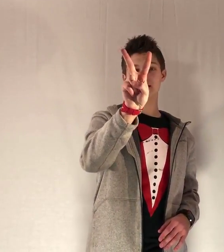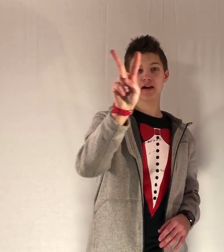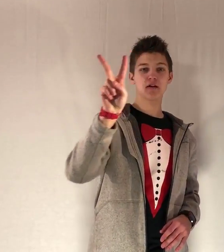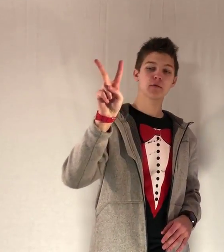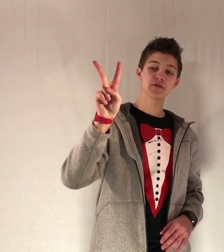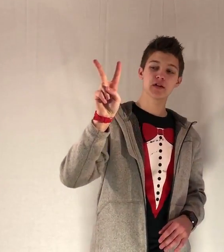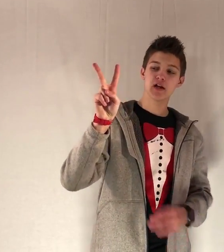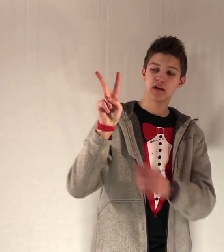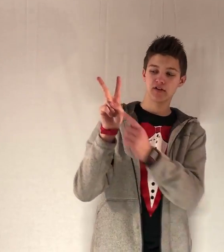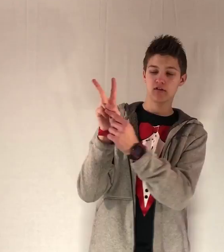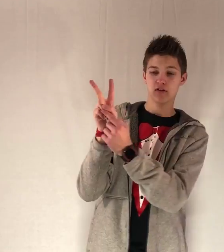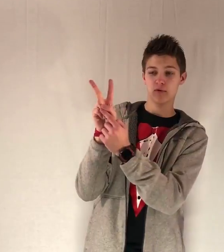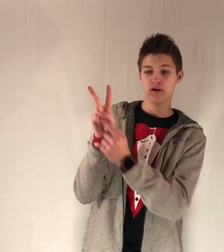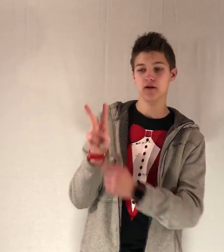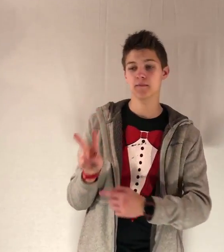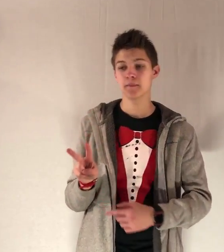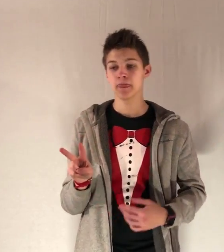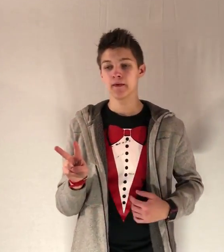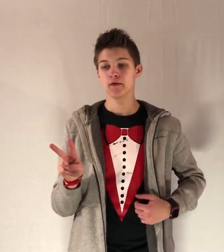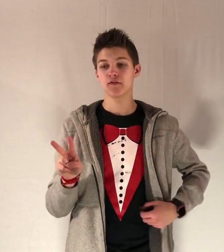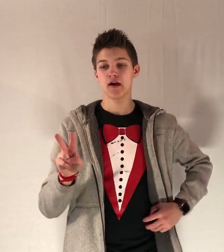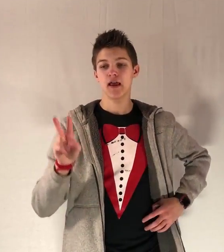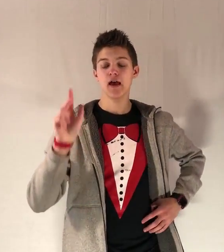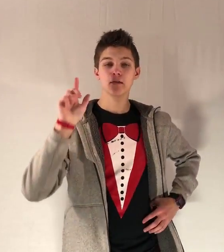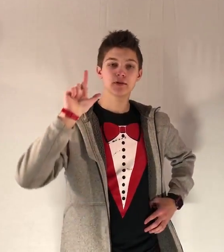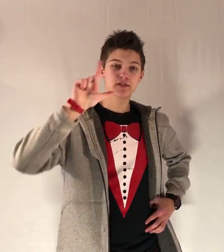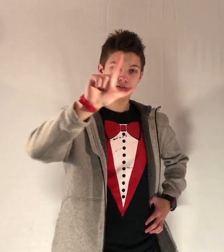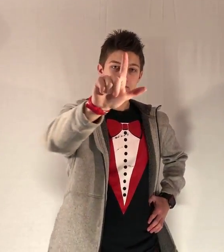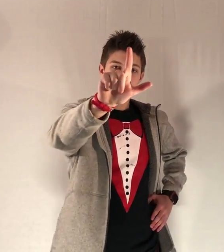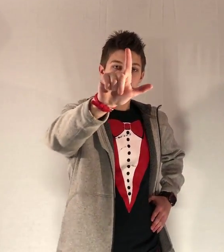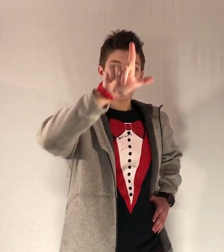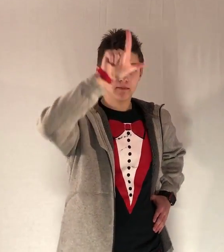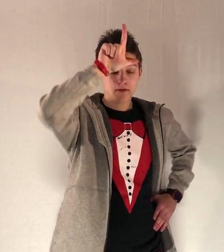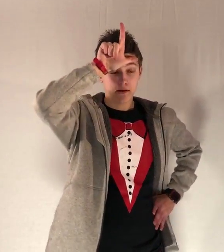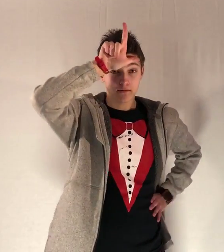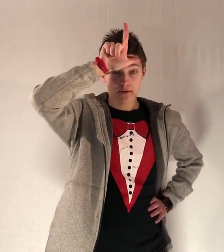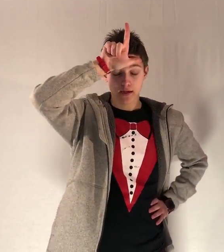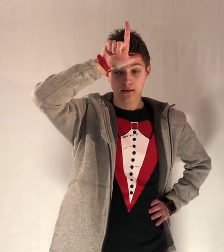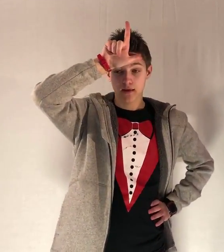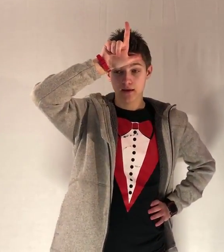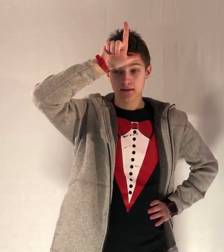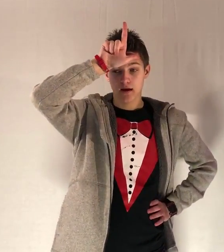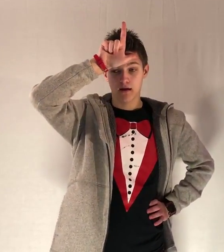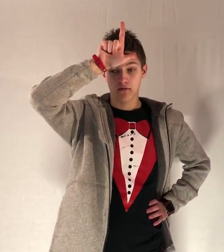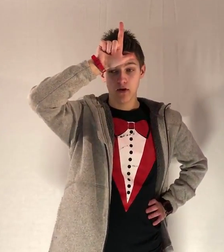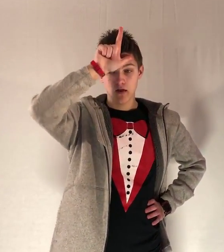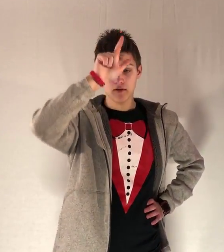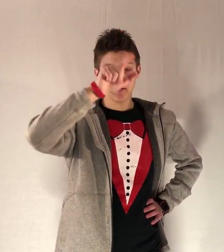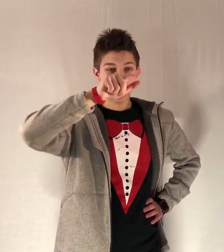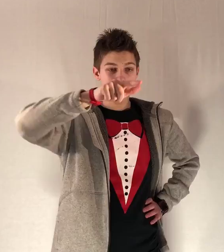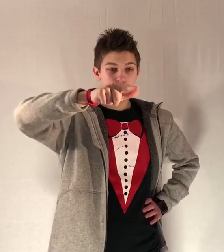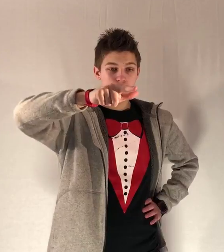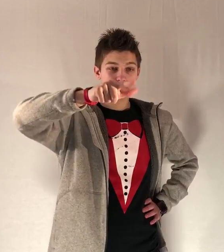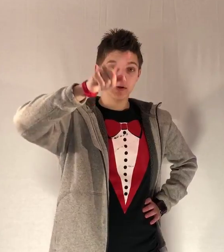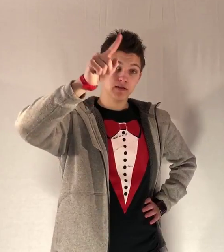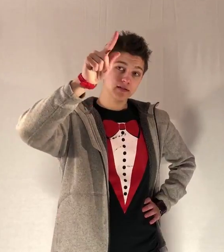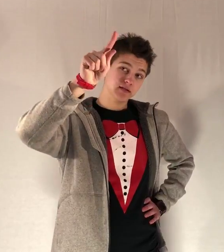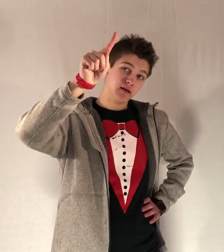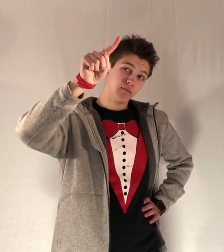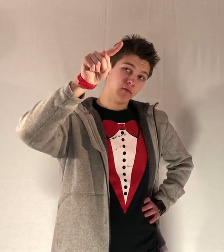sign almost, and you've got your thumb right here. You've got L, which is an L, just like this, kind of. And you've got M, which is putting this thumb right